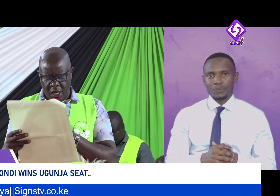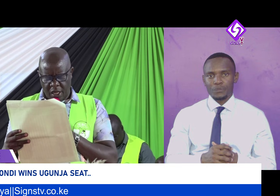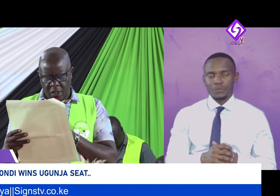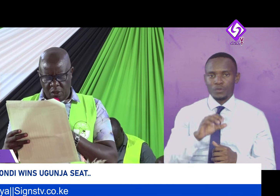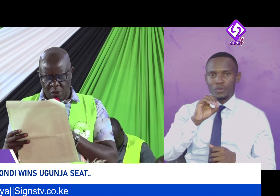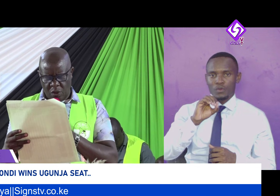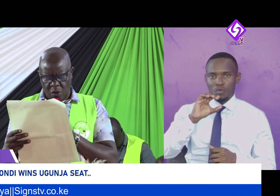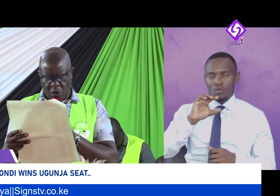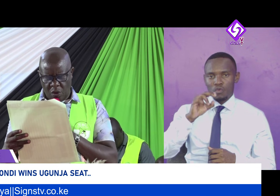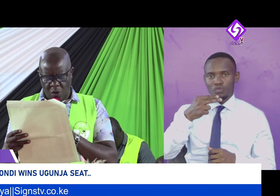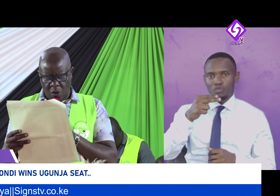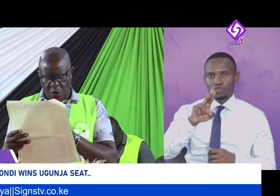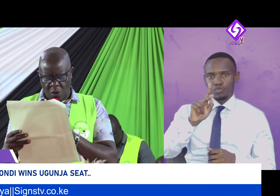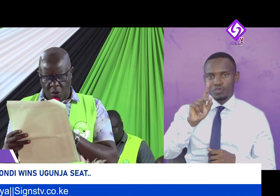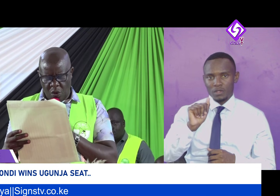Ochuka